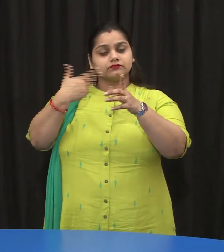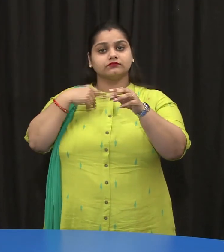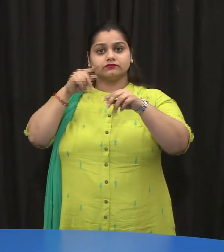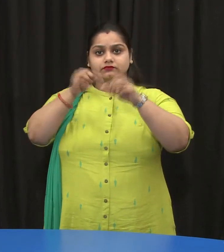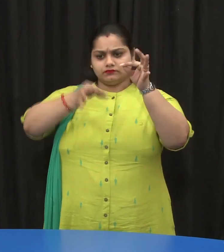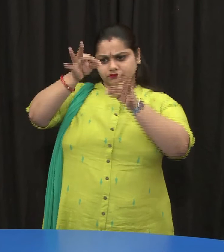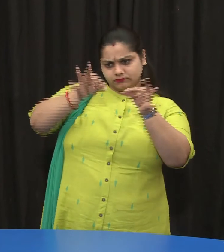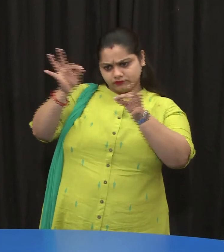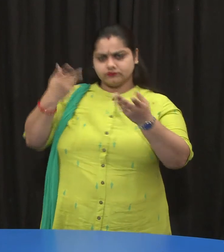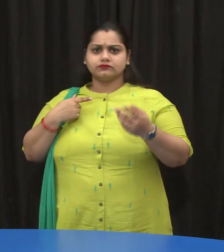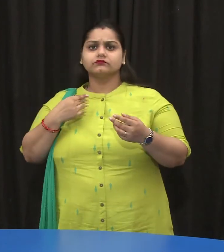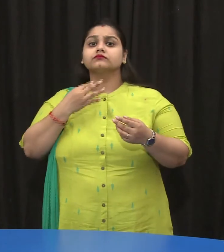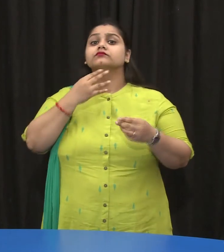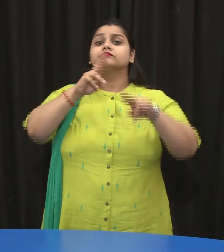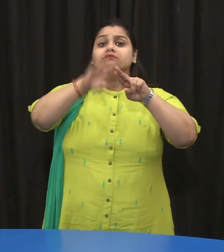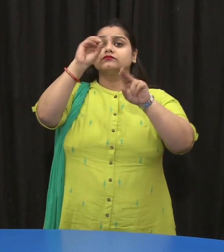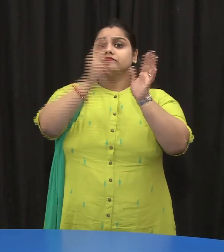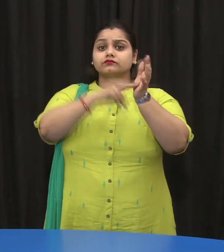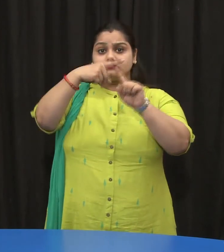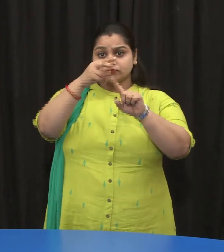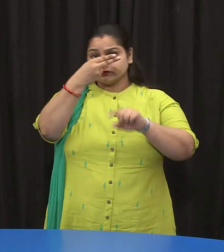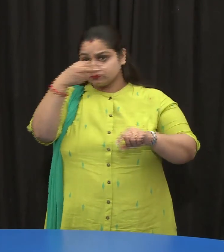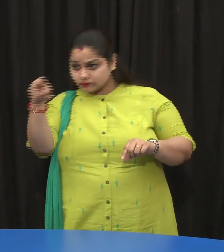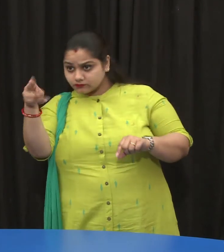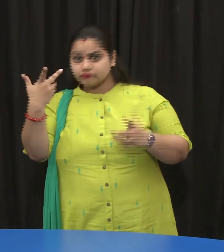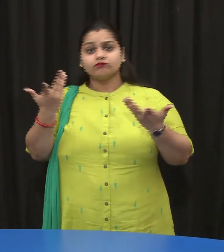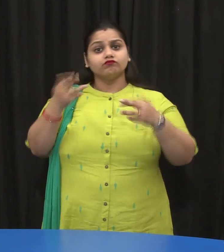font name, and font size.